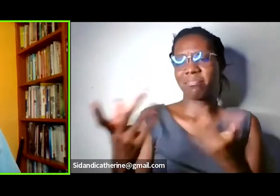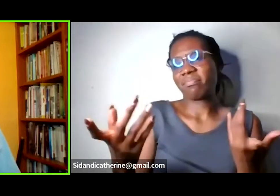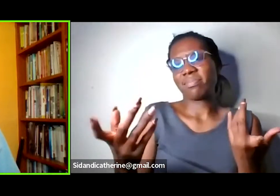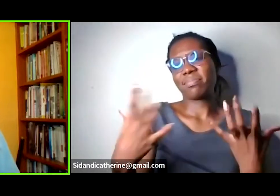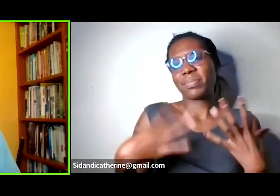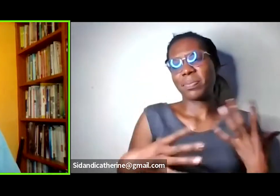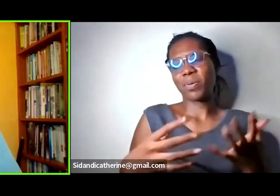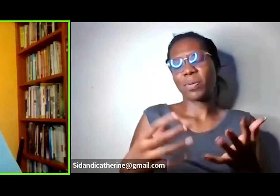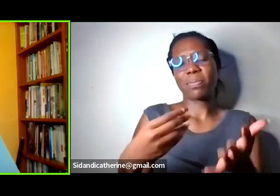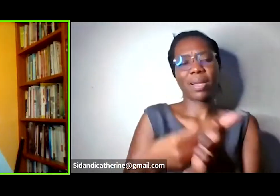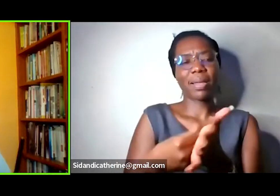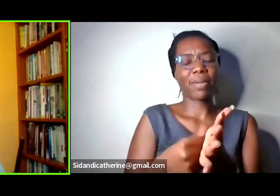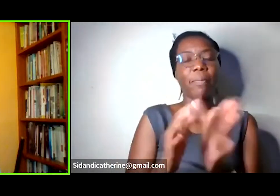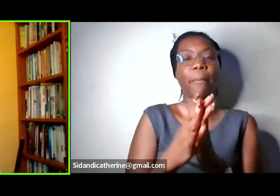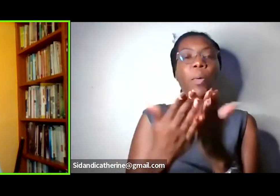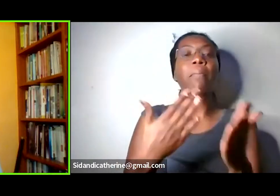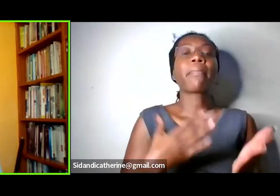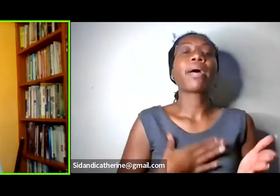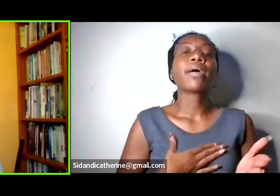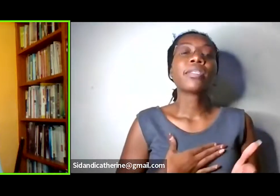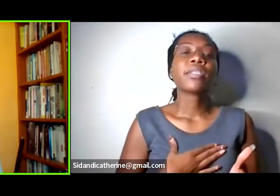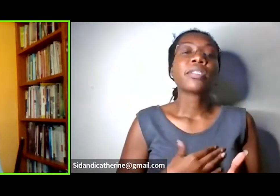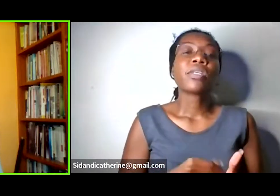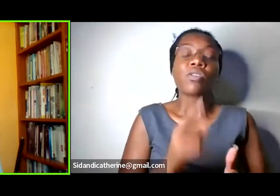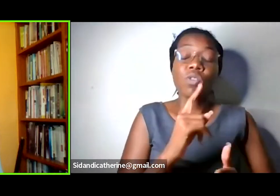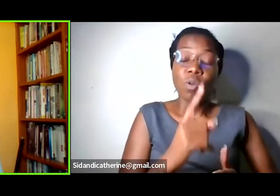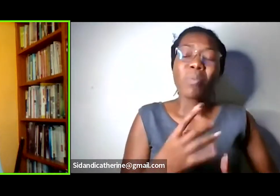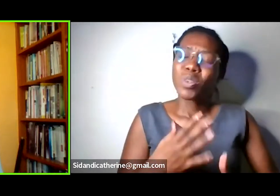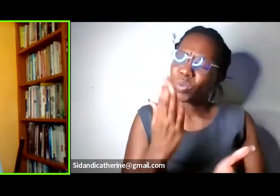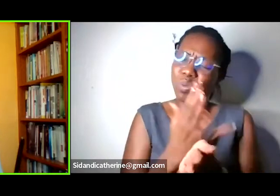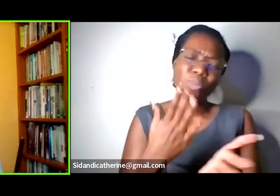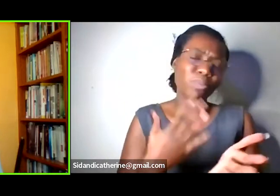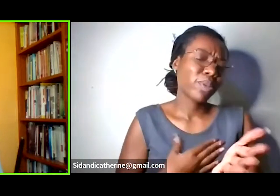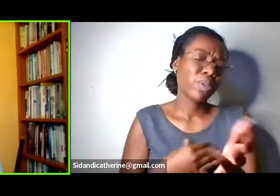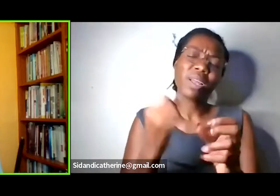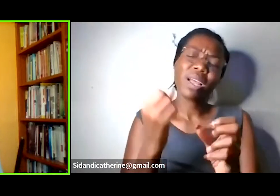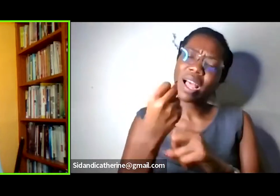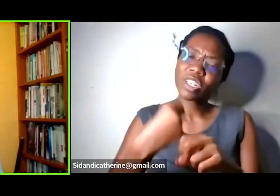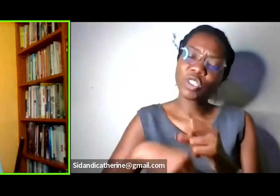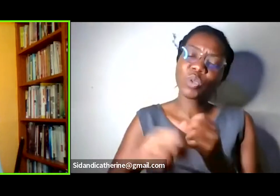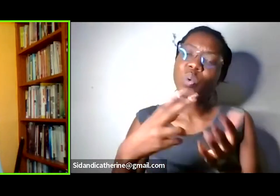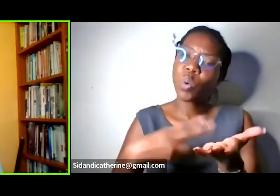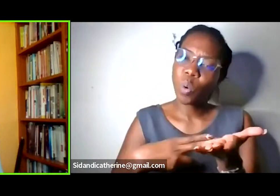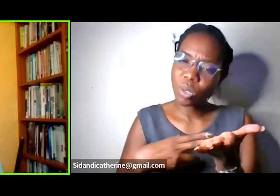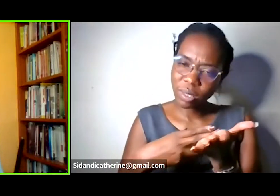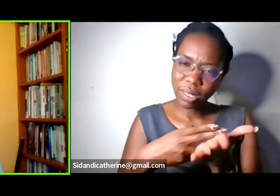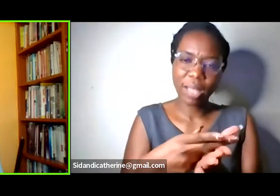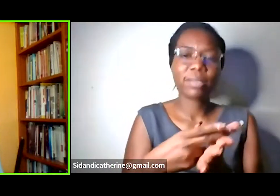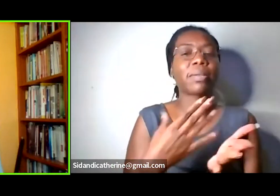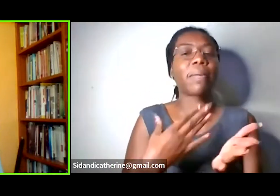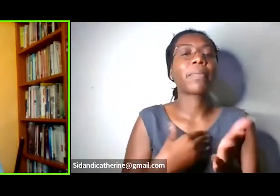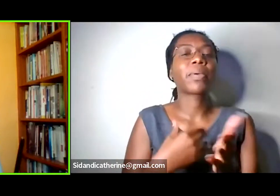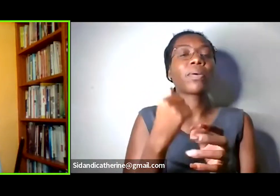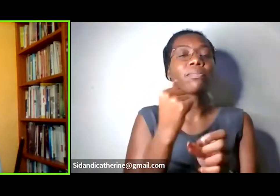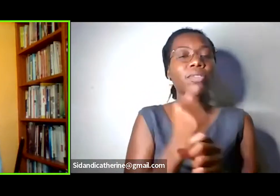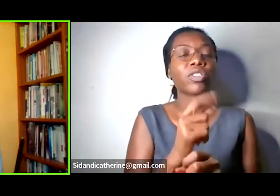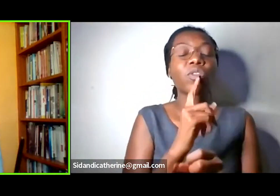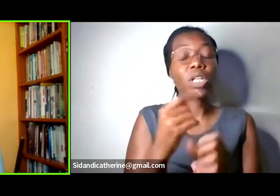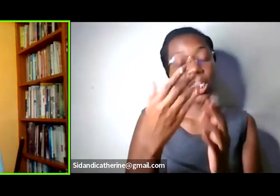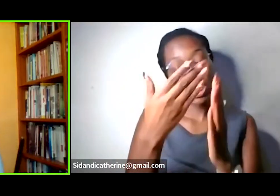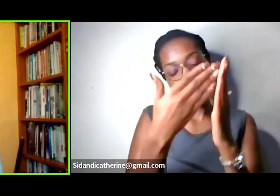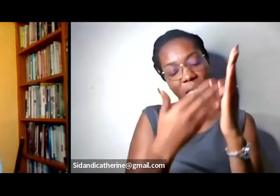on the link. So that is one way I get. The other way I get my list is from my customers and